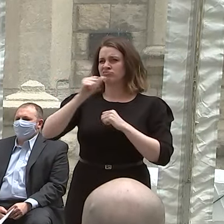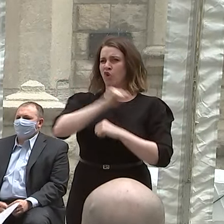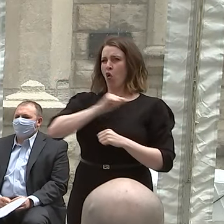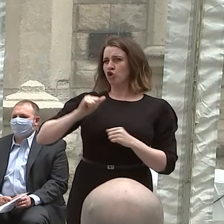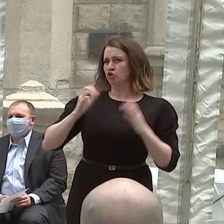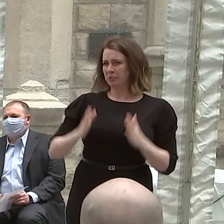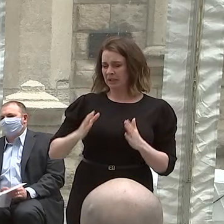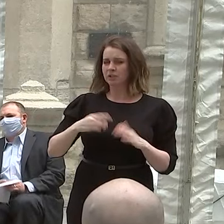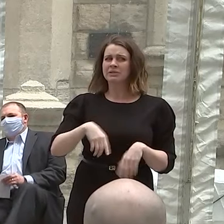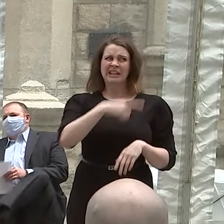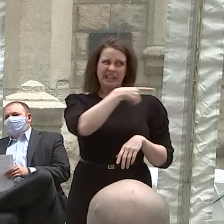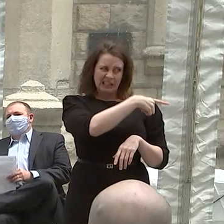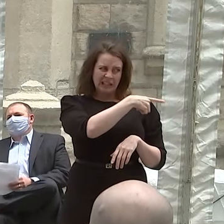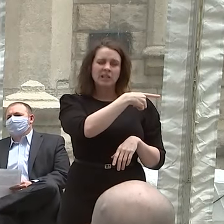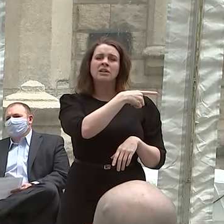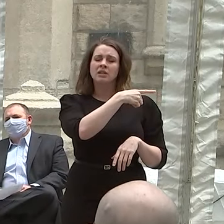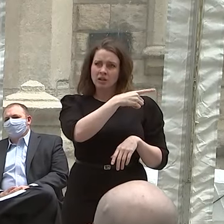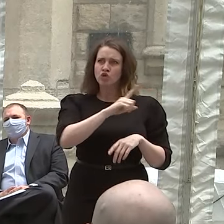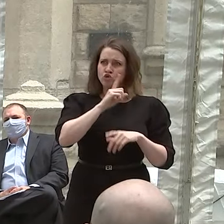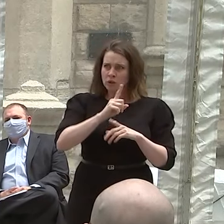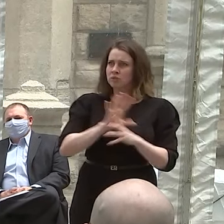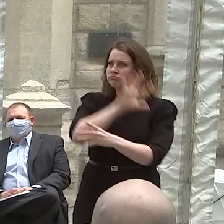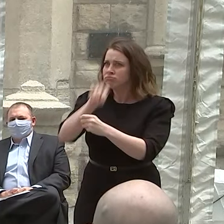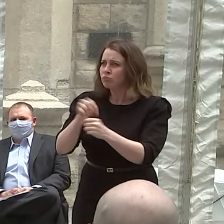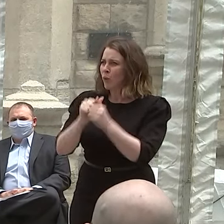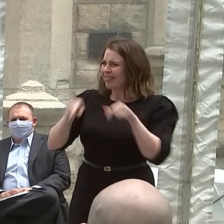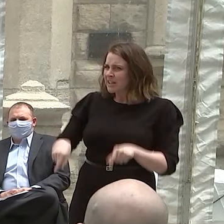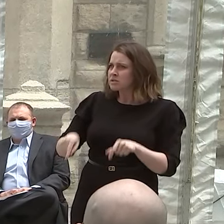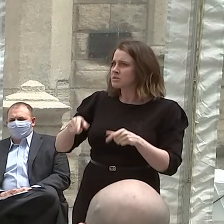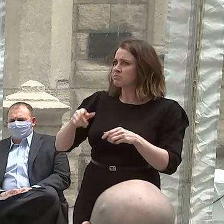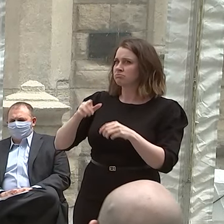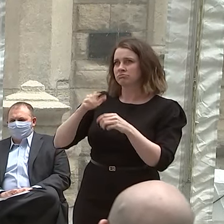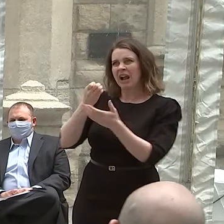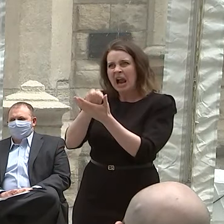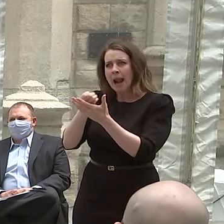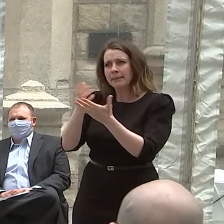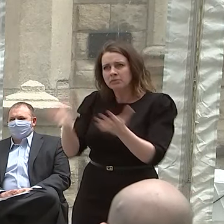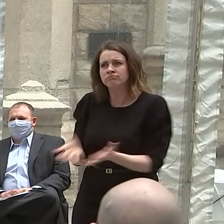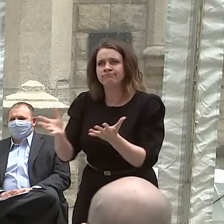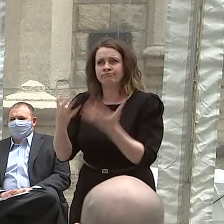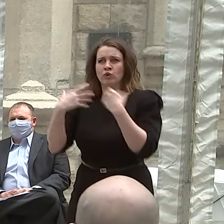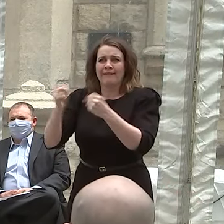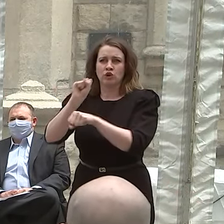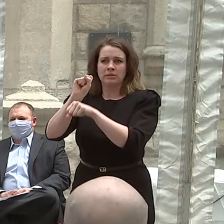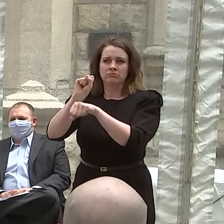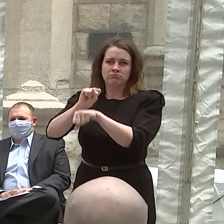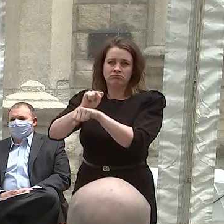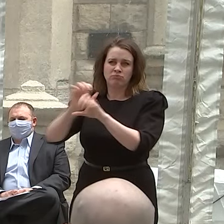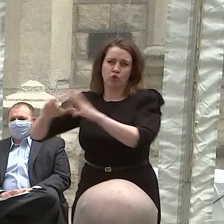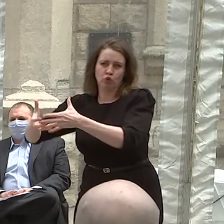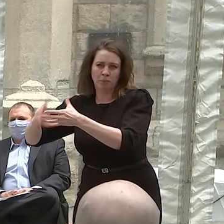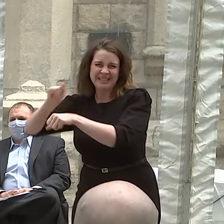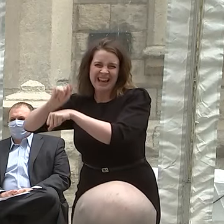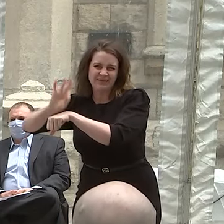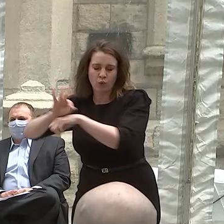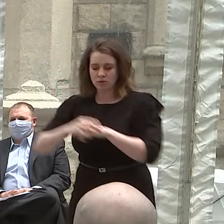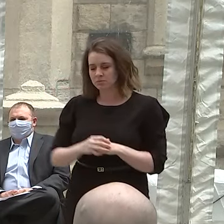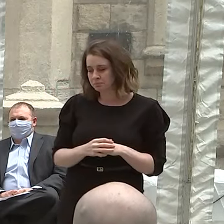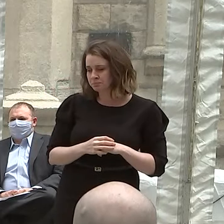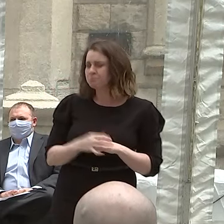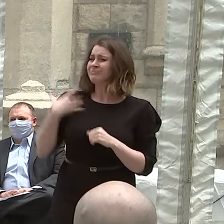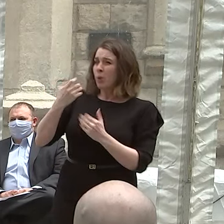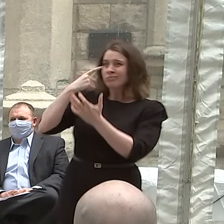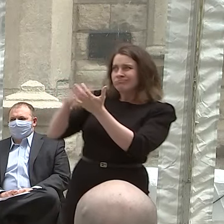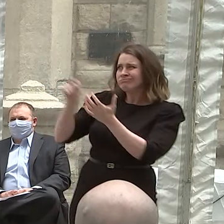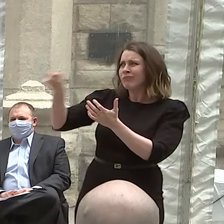regional response component to this recovery task force work. I'd also like to acknowledge and thank the other business